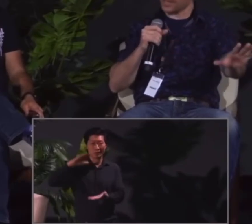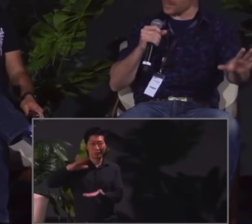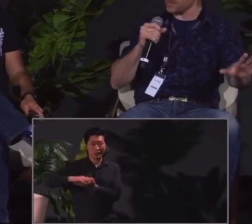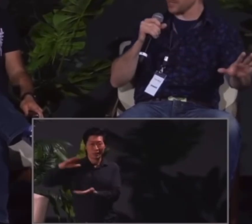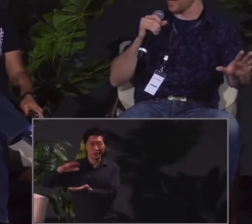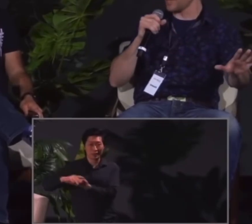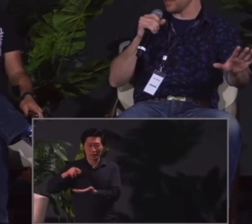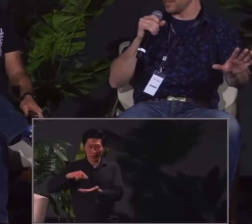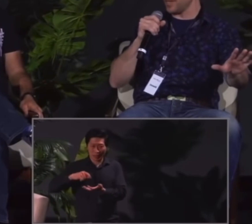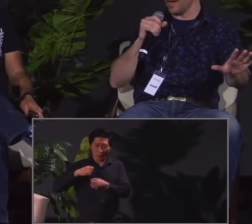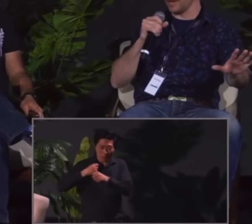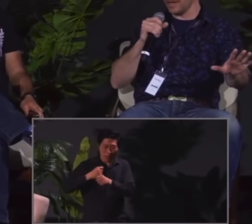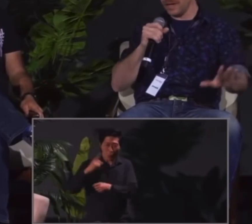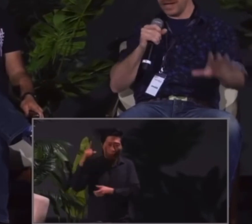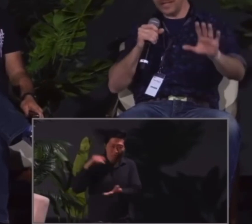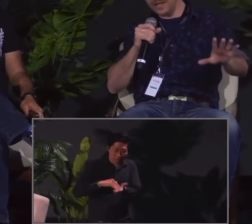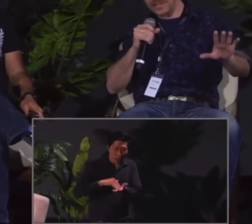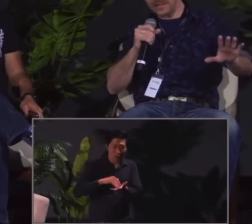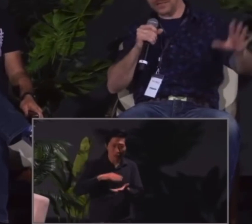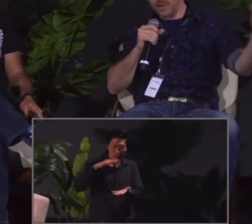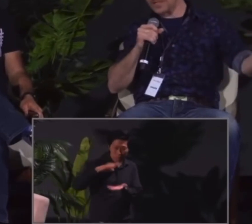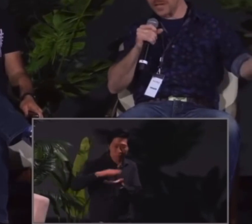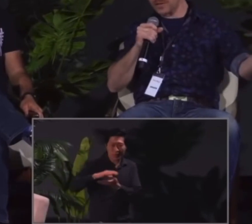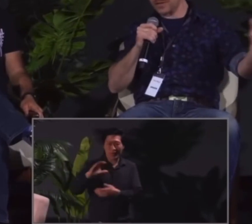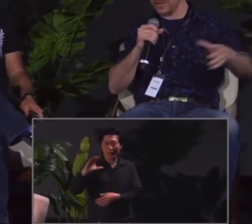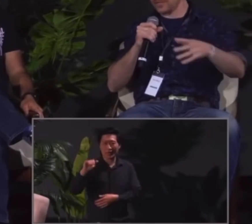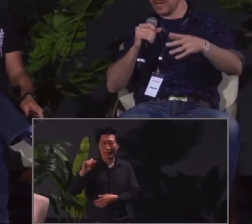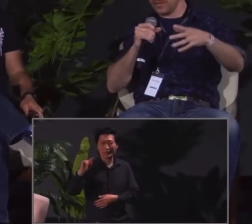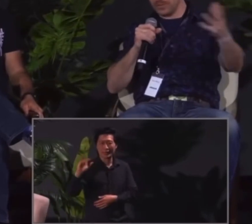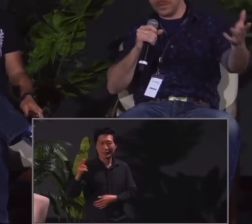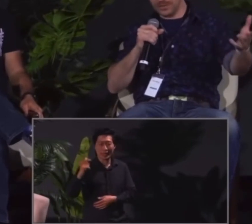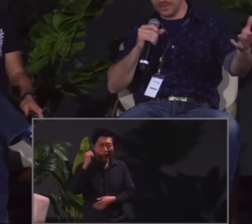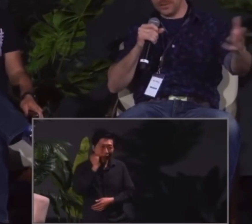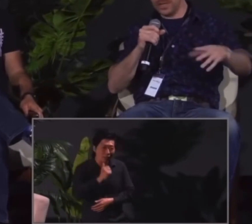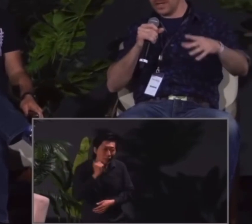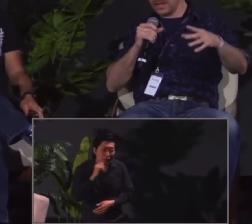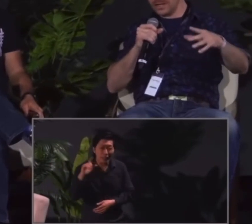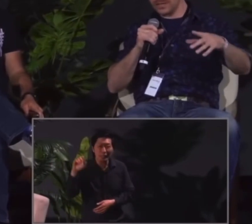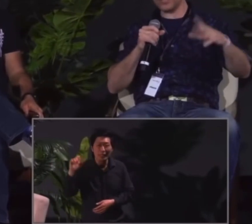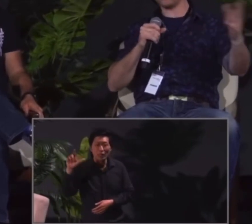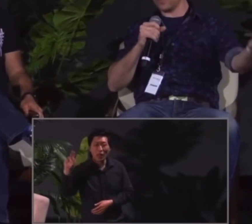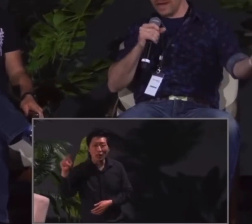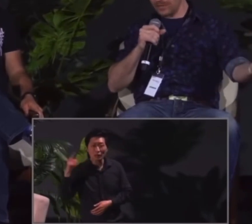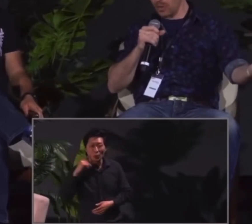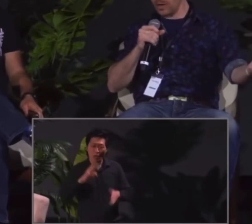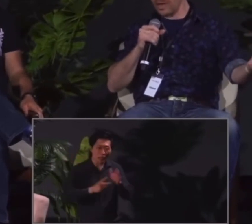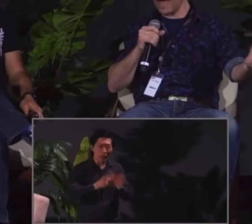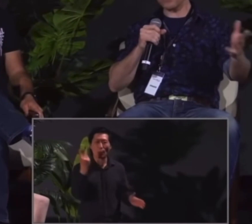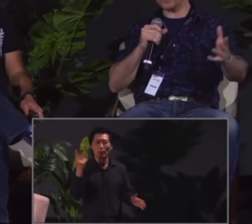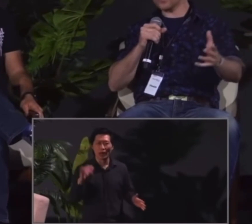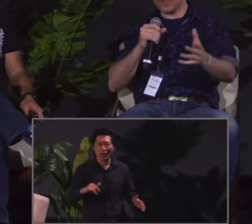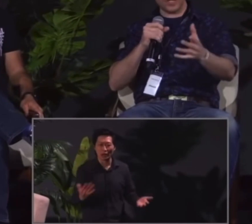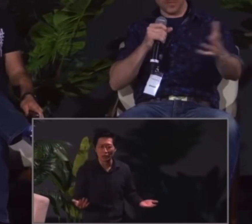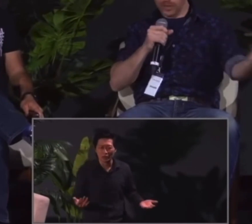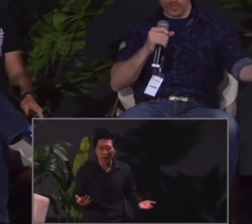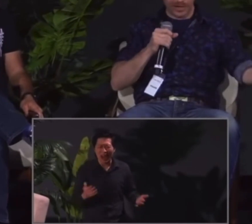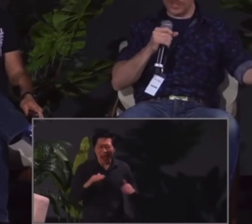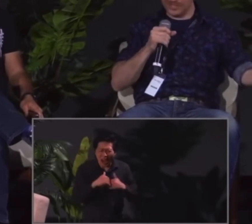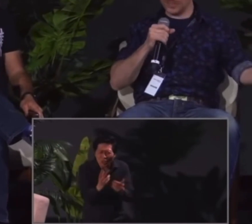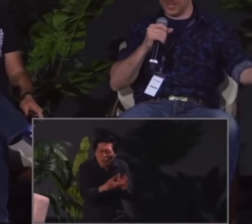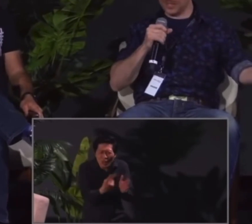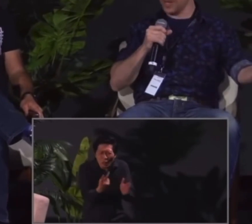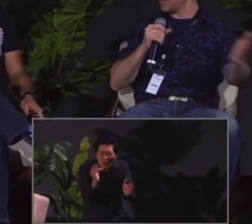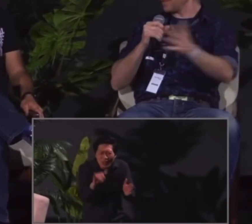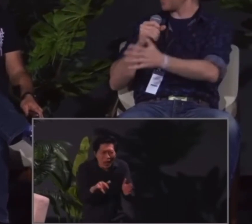out like 1,000 castings a day. And Elon said a few months ago that they're going to be able to do like double that. Well, how do you double the